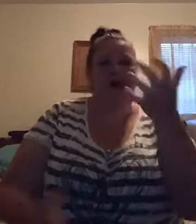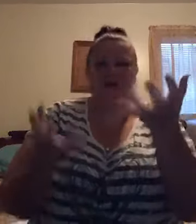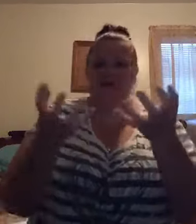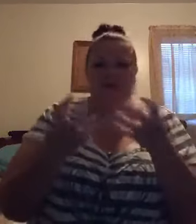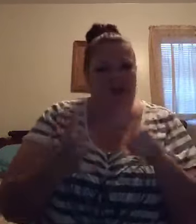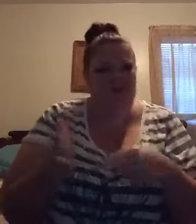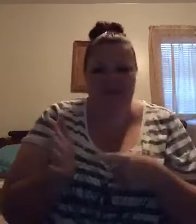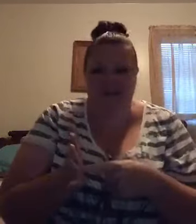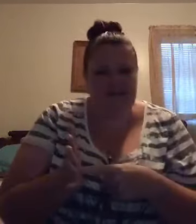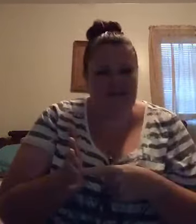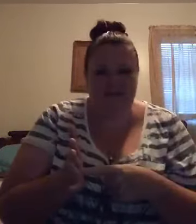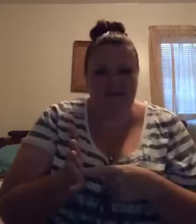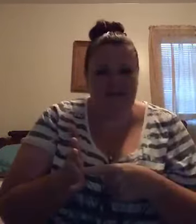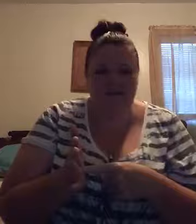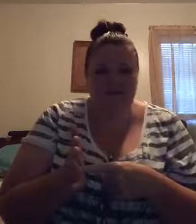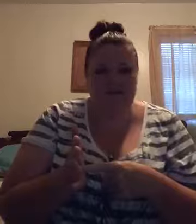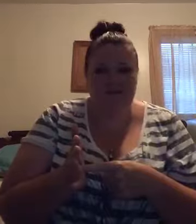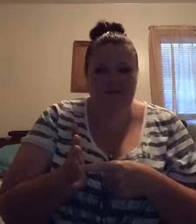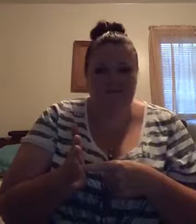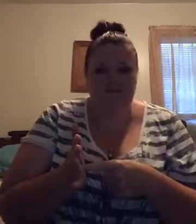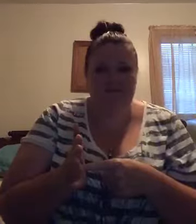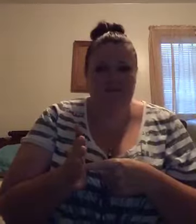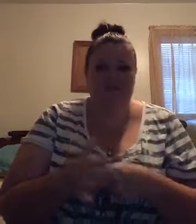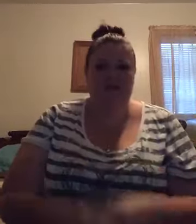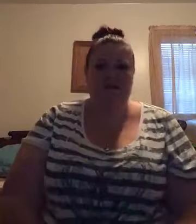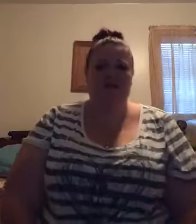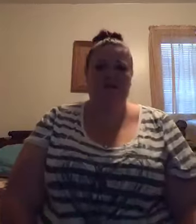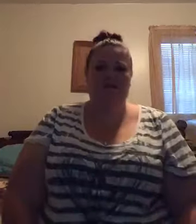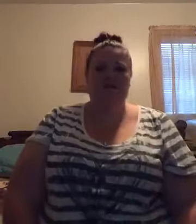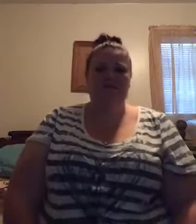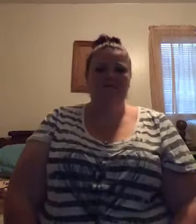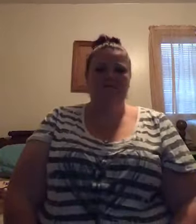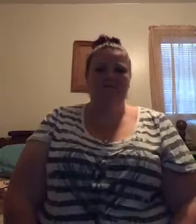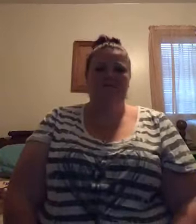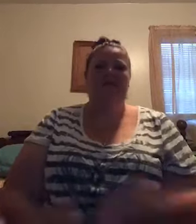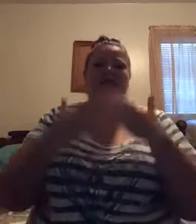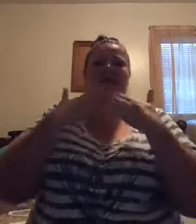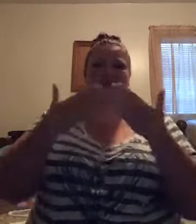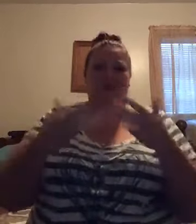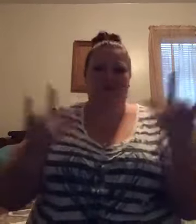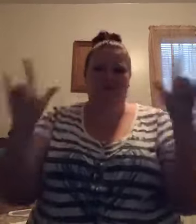deserve this. Thank you.